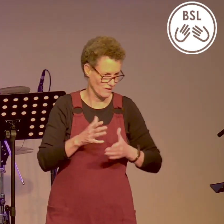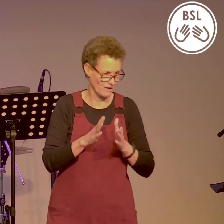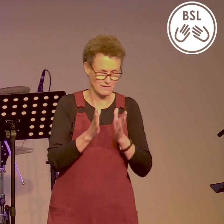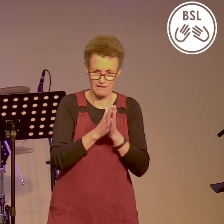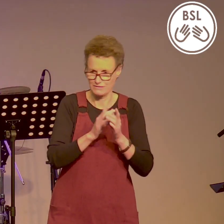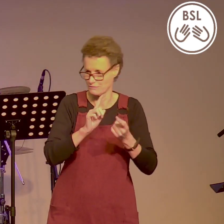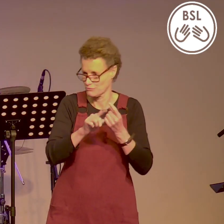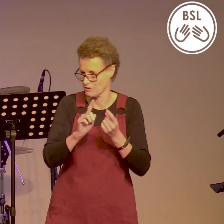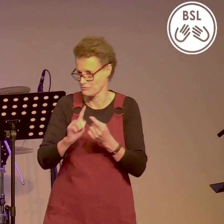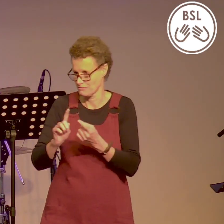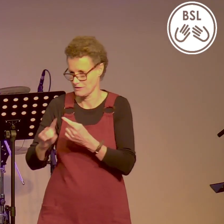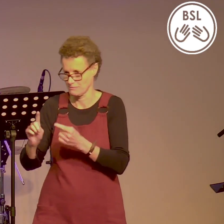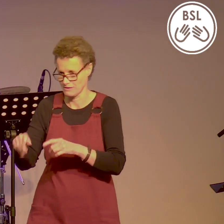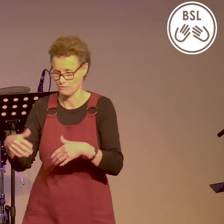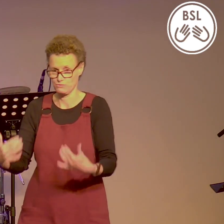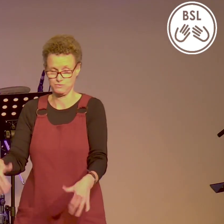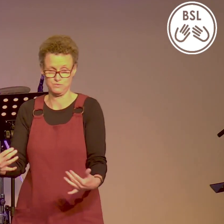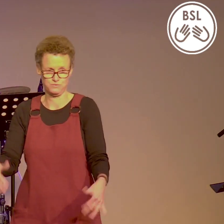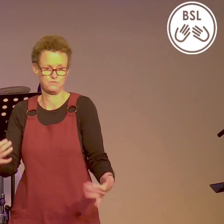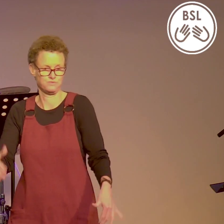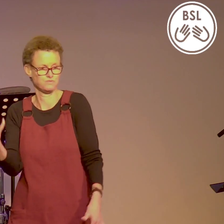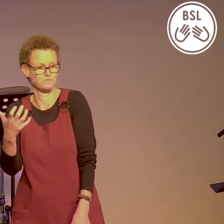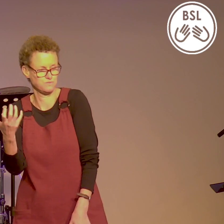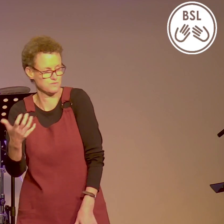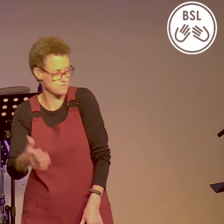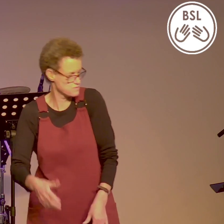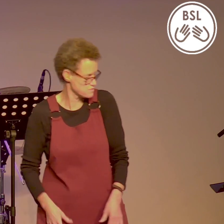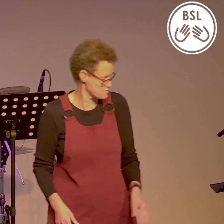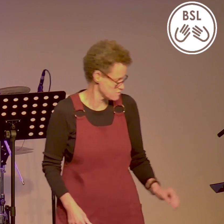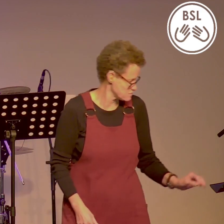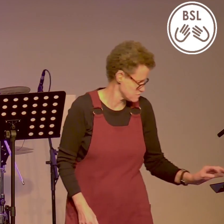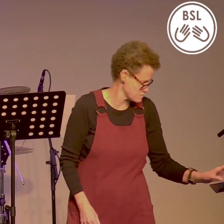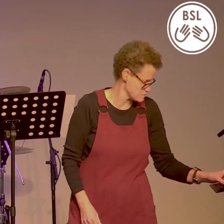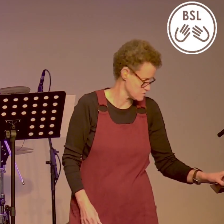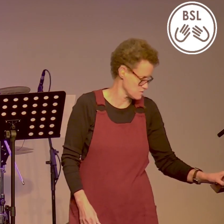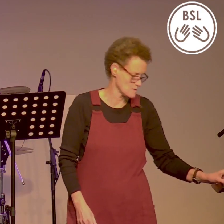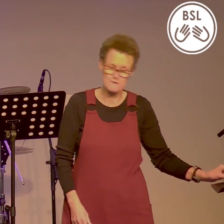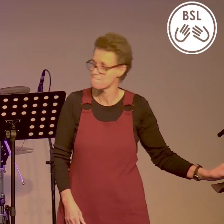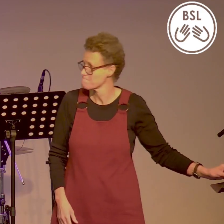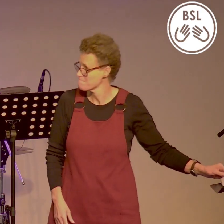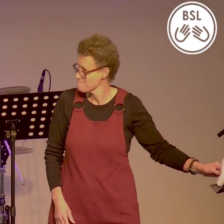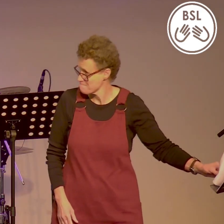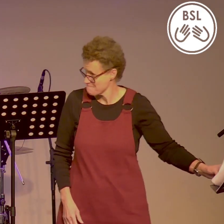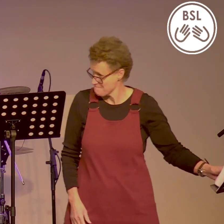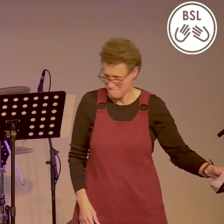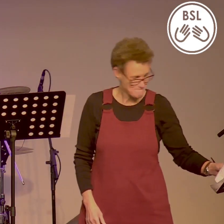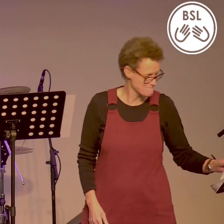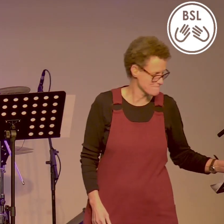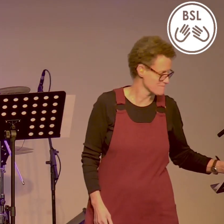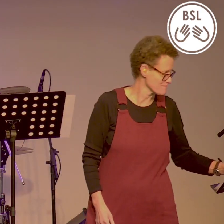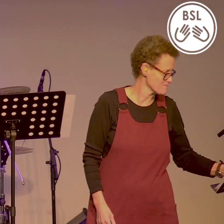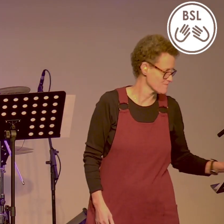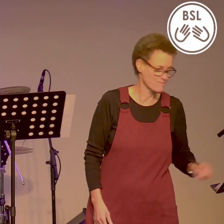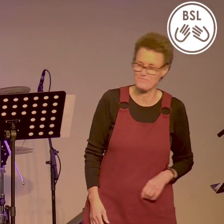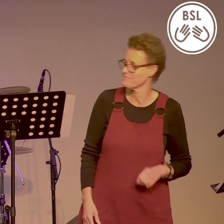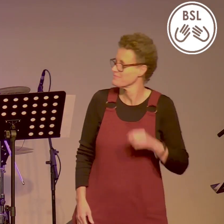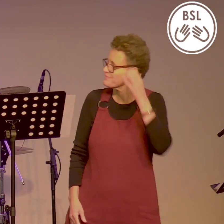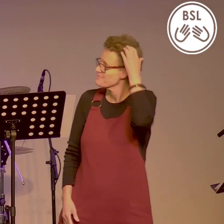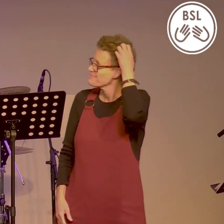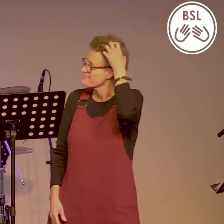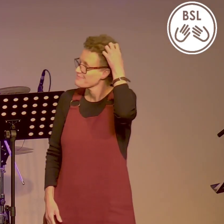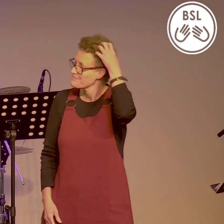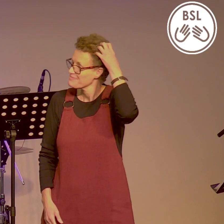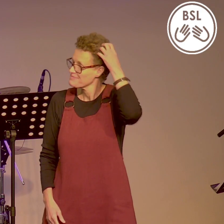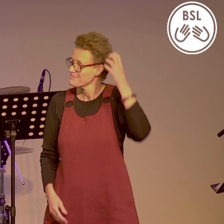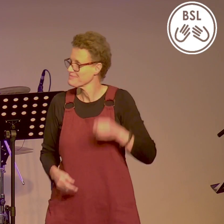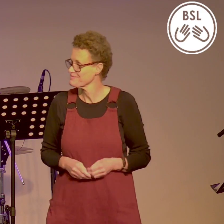But God provided and provided and provided all these different answers to my prayers in marvellous, marvellous ways. So, yeah,